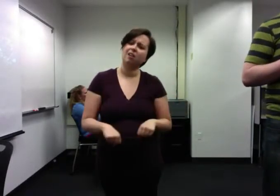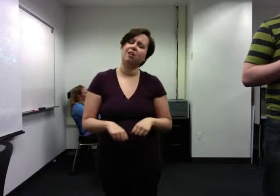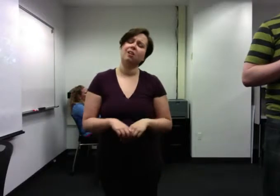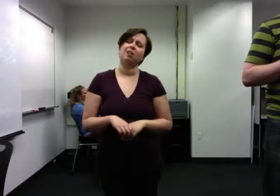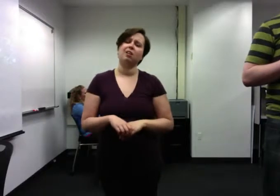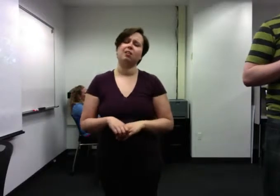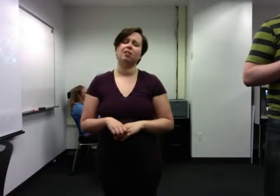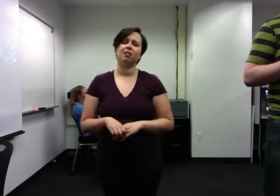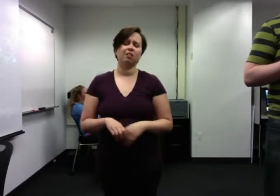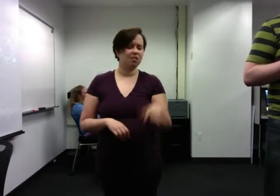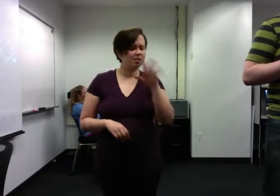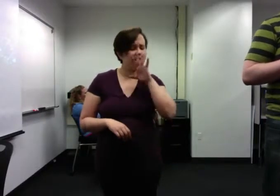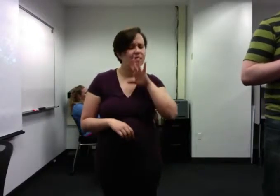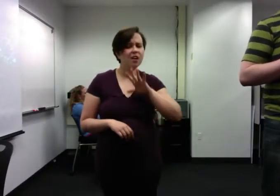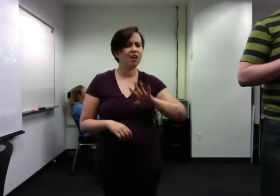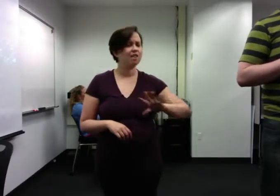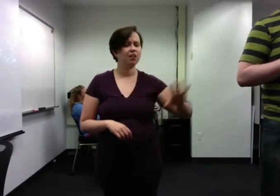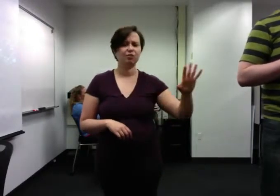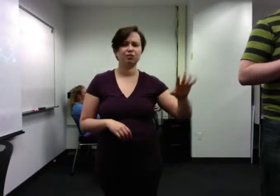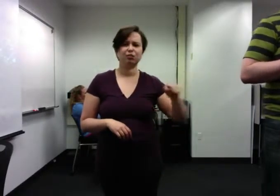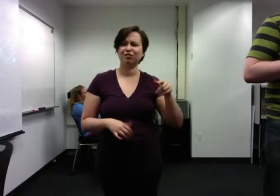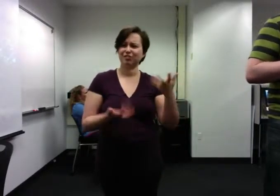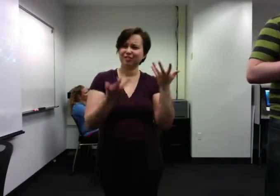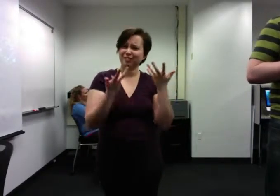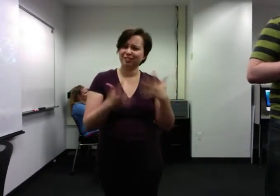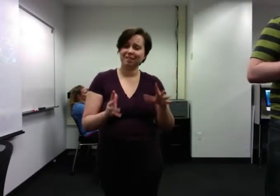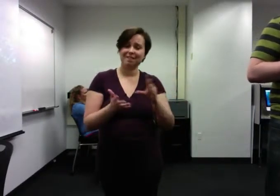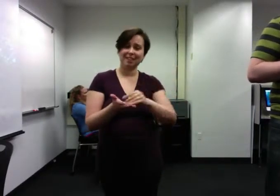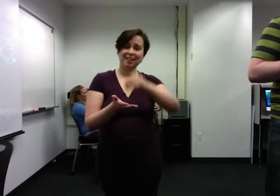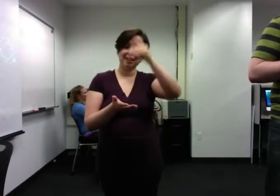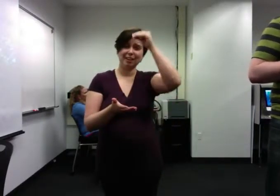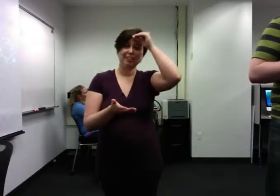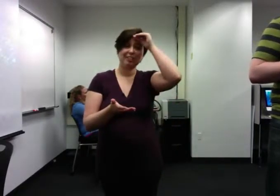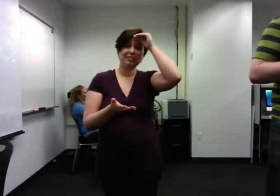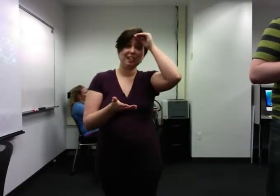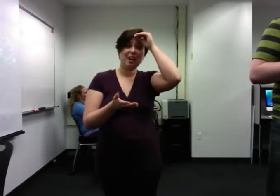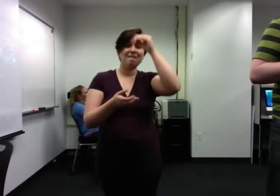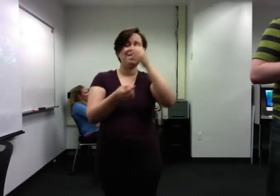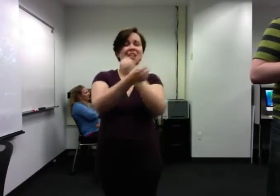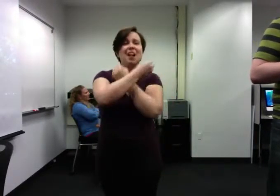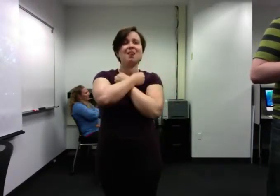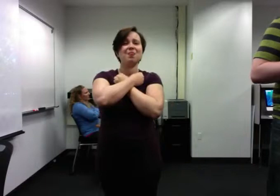And 5 years old, and she'd already learned that unconditional love, you must be crazy.